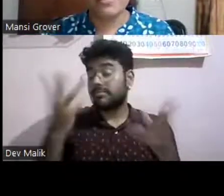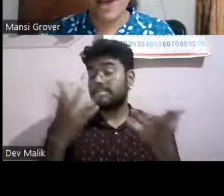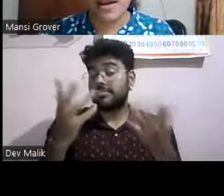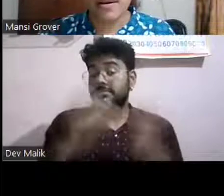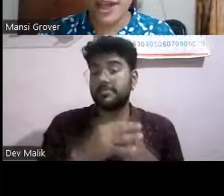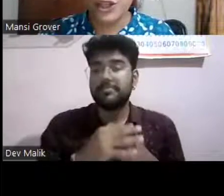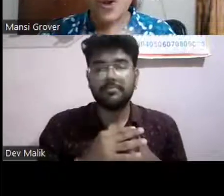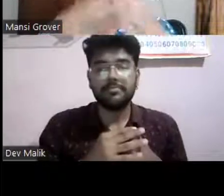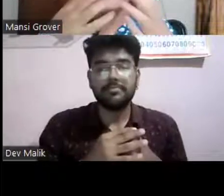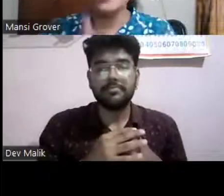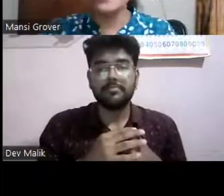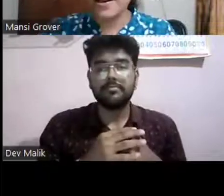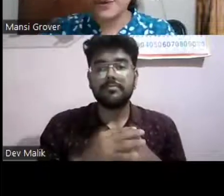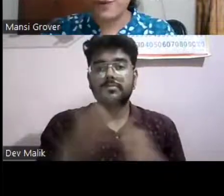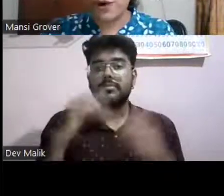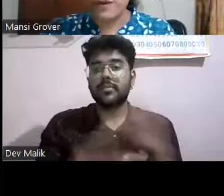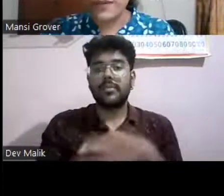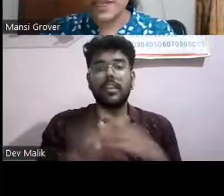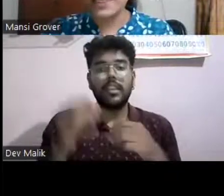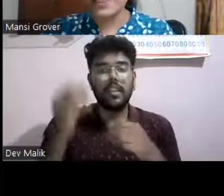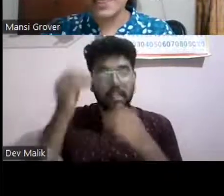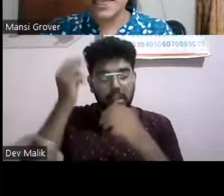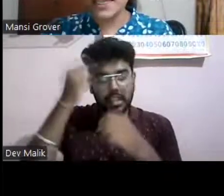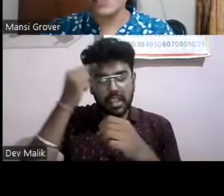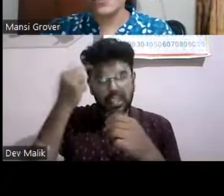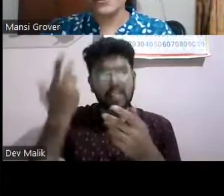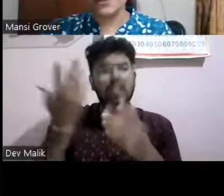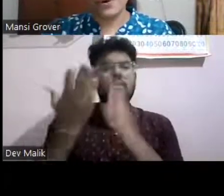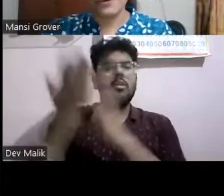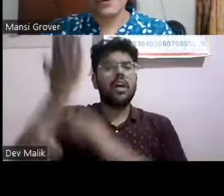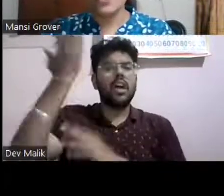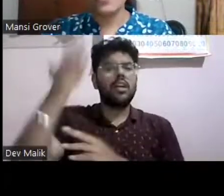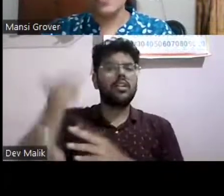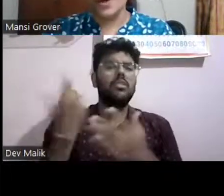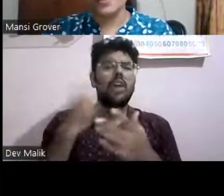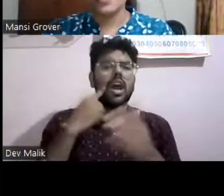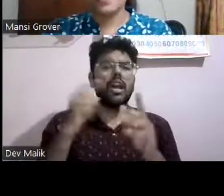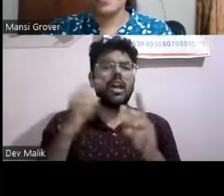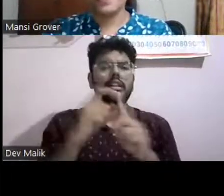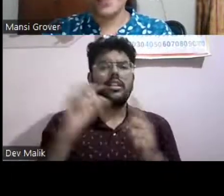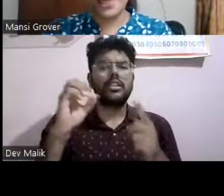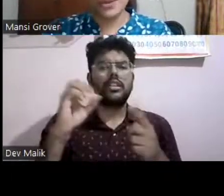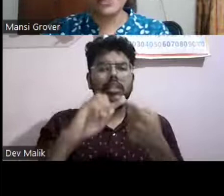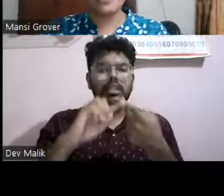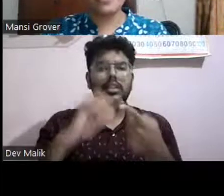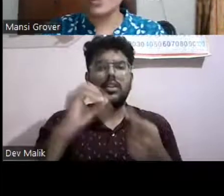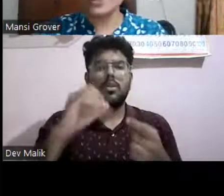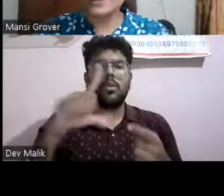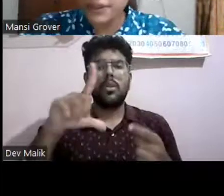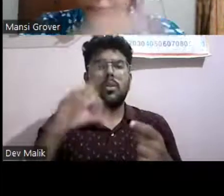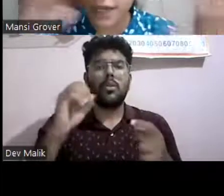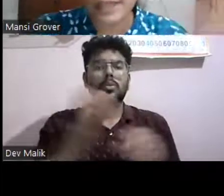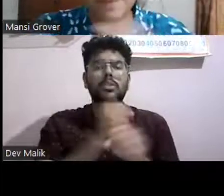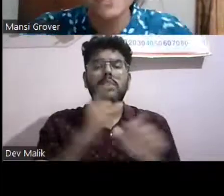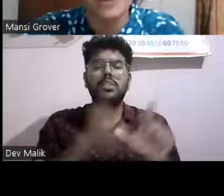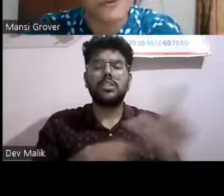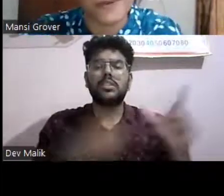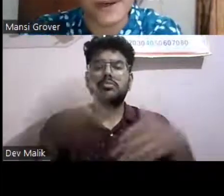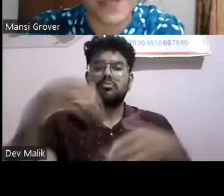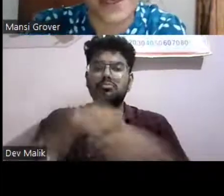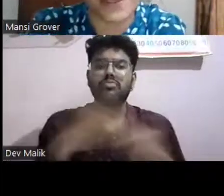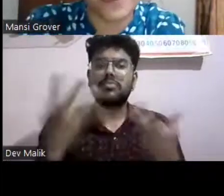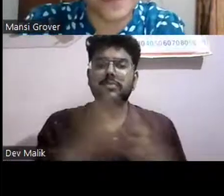where ideologies are involved in creating a piece of work? Anyone? What are the different aspects